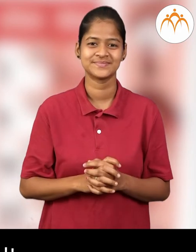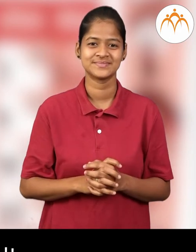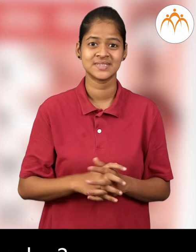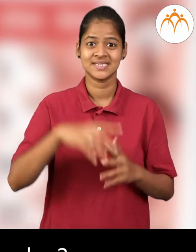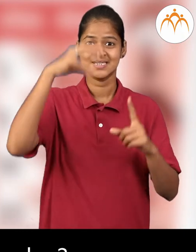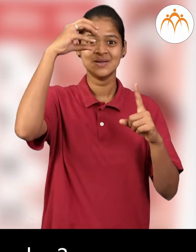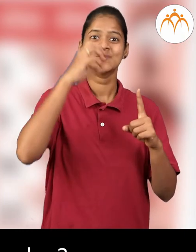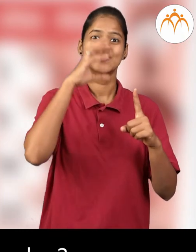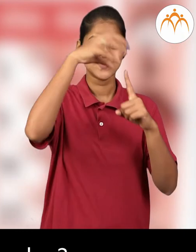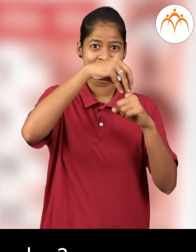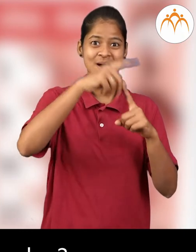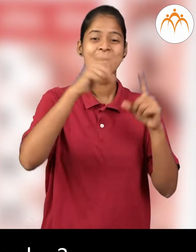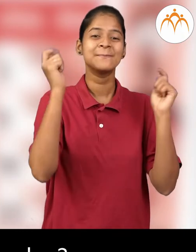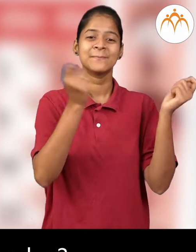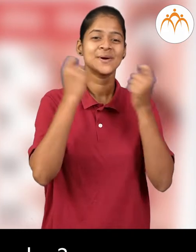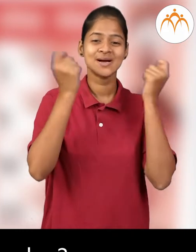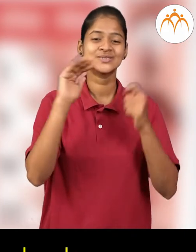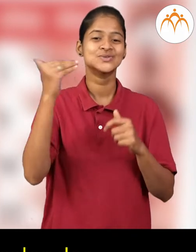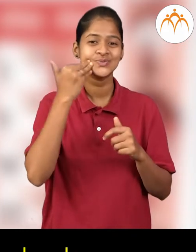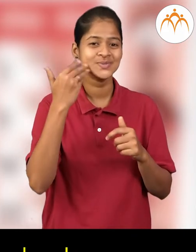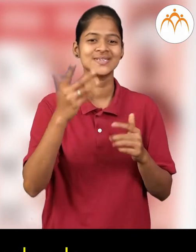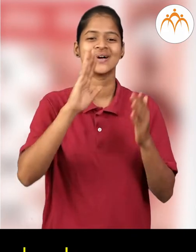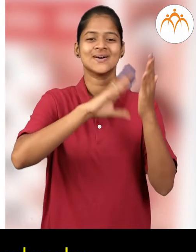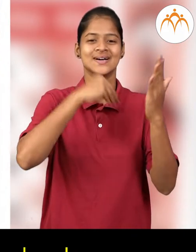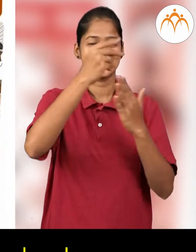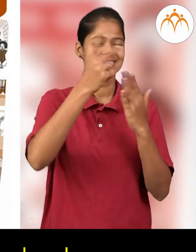When is Godi Padwa? Let us look at the calendar.